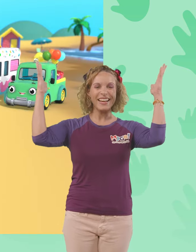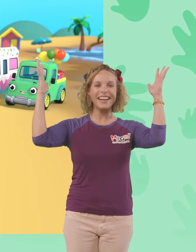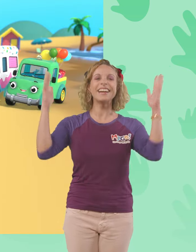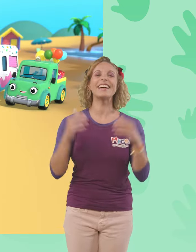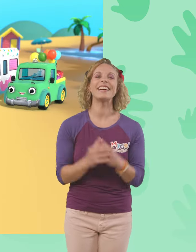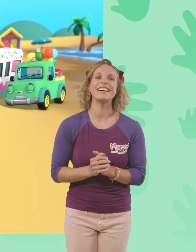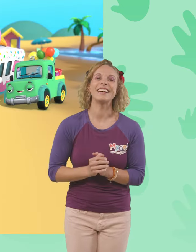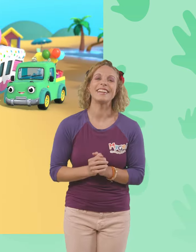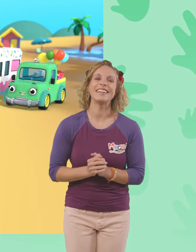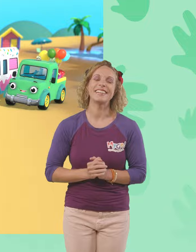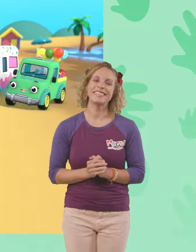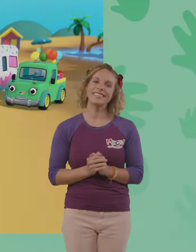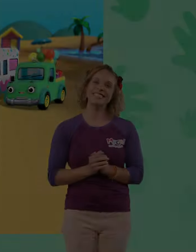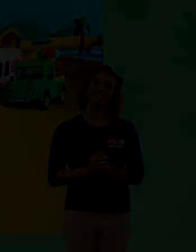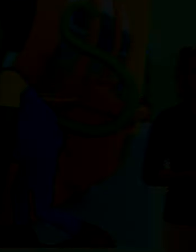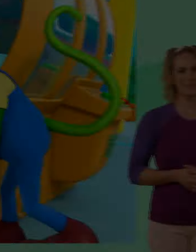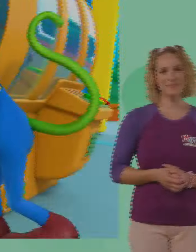Hooray!